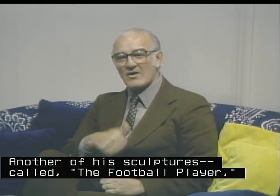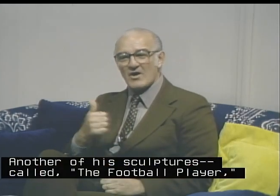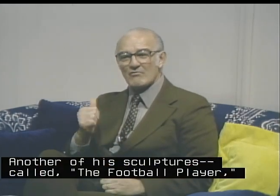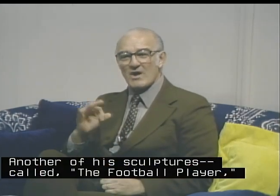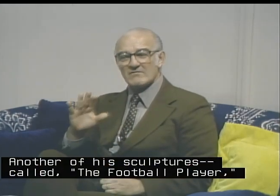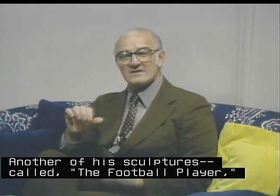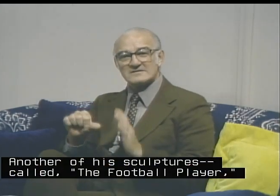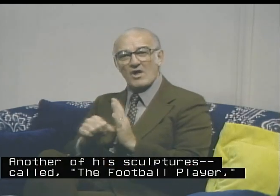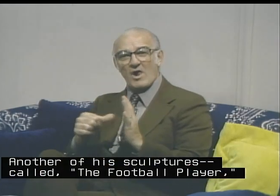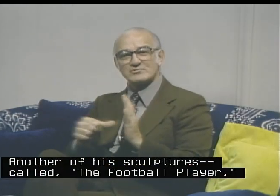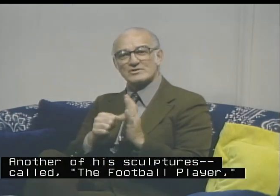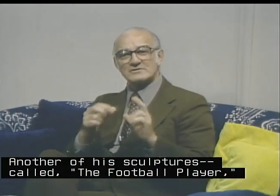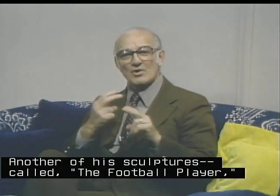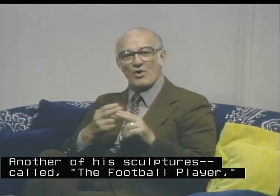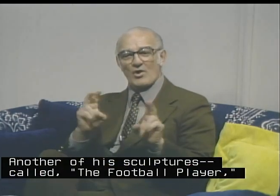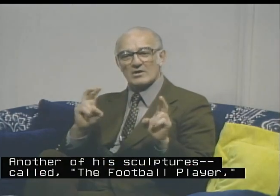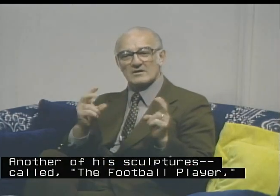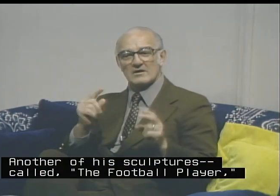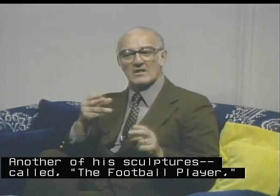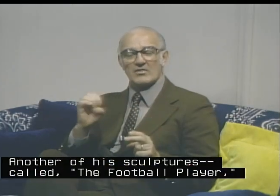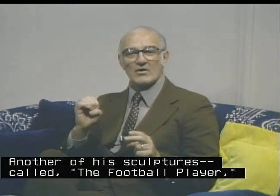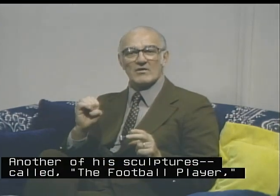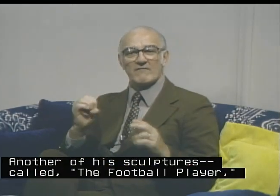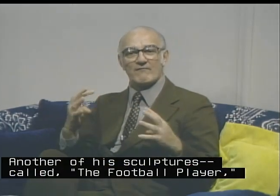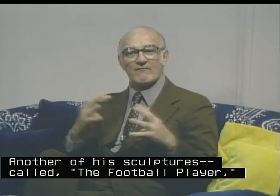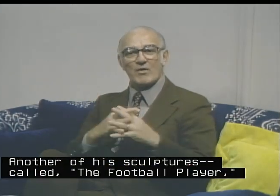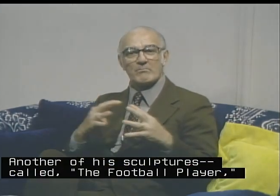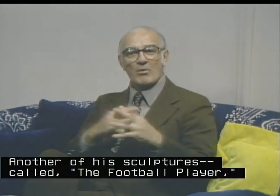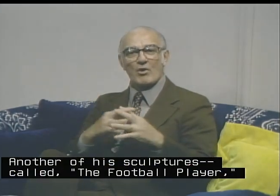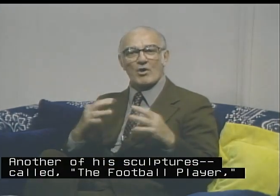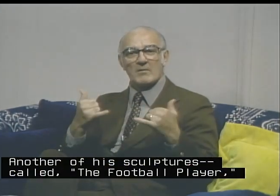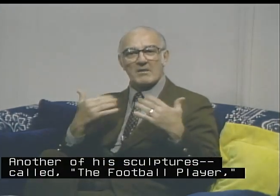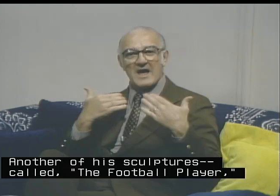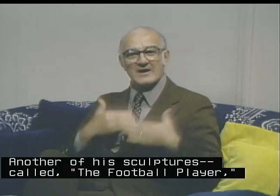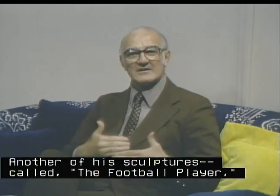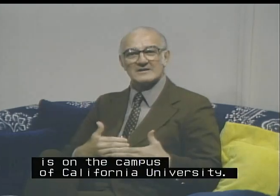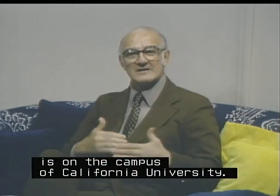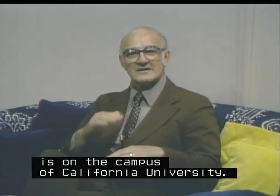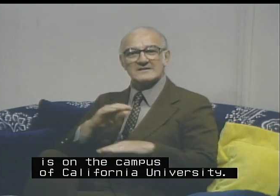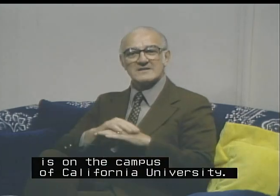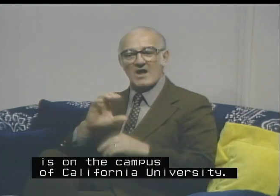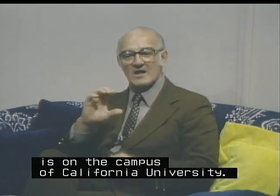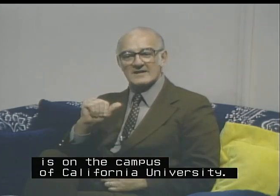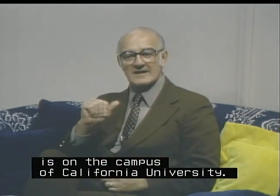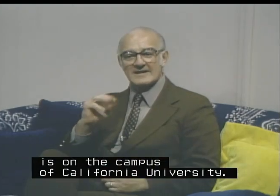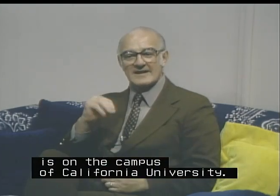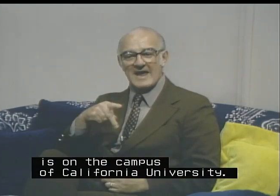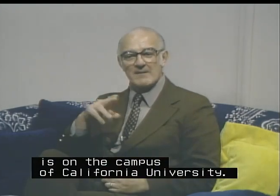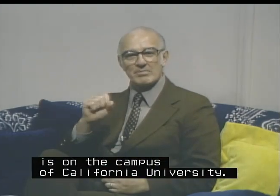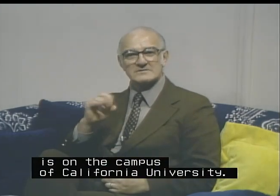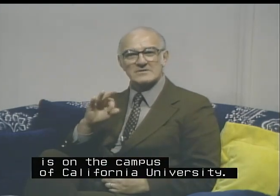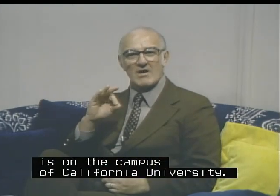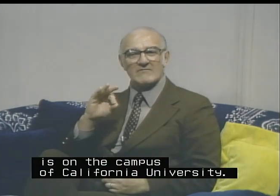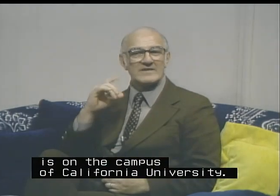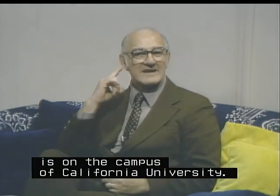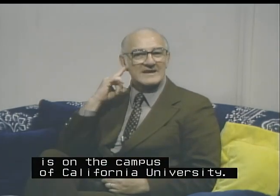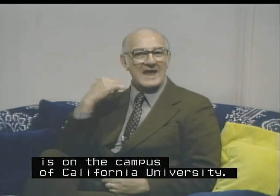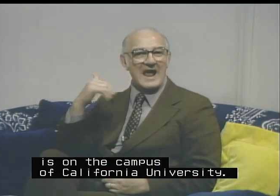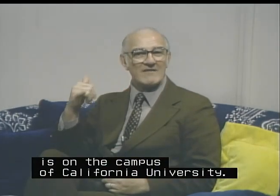Another of his sculptures, called the Football Player, is on the campus of